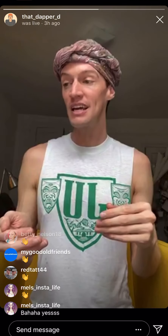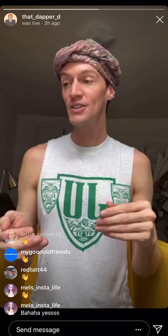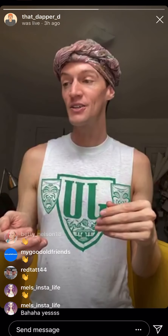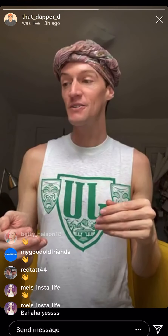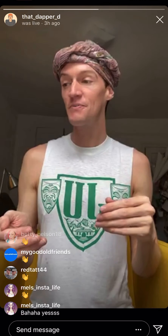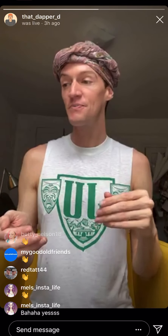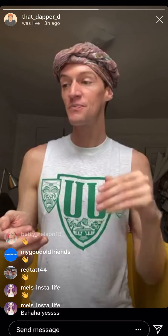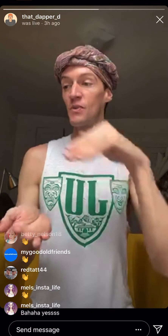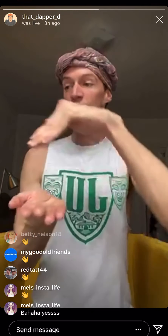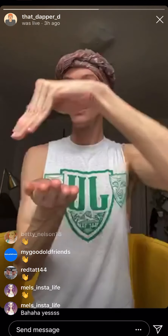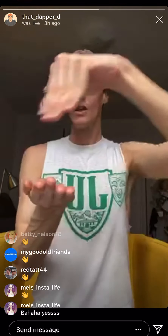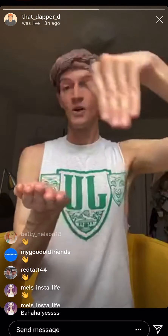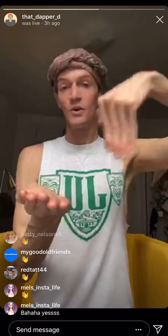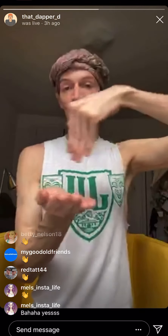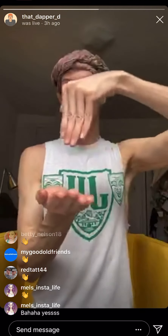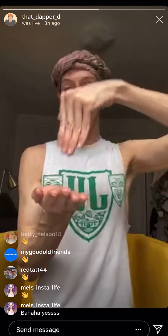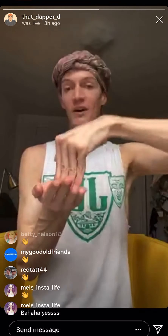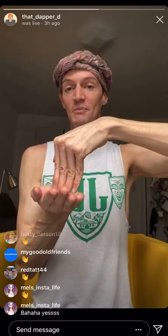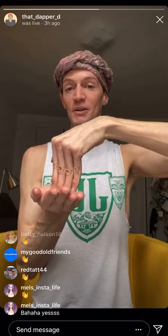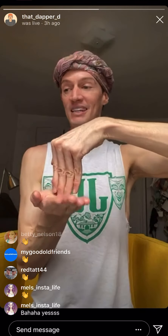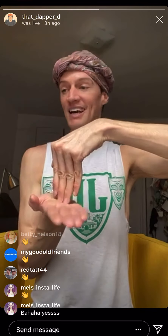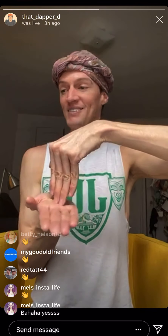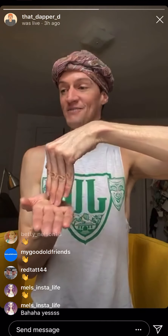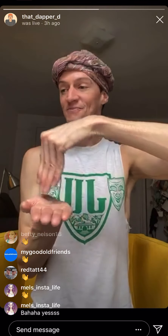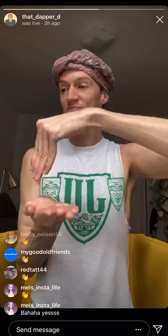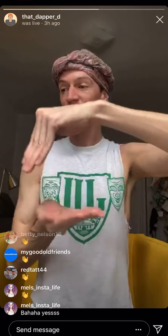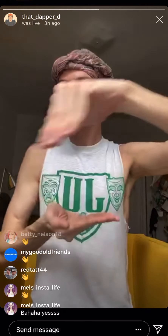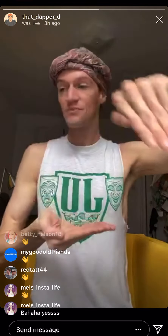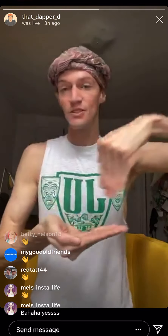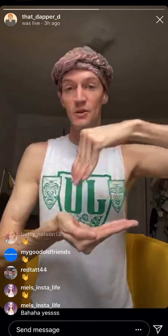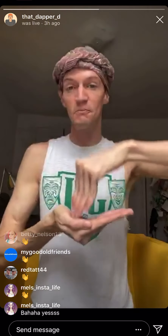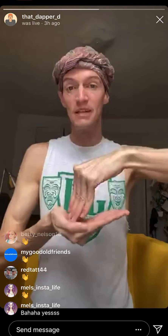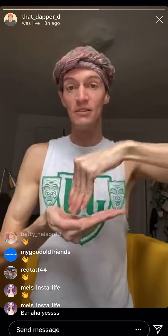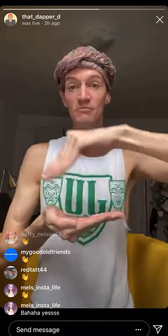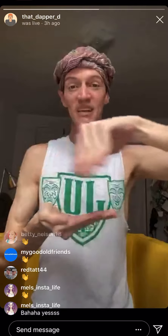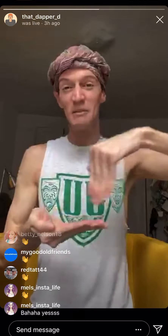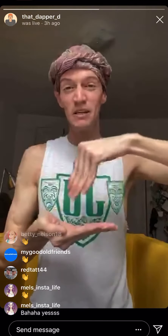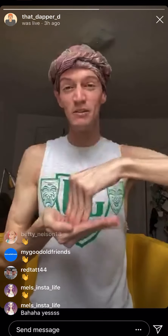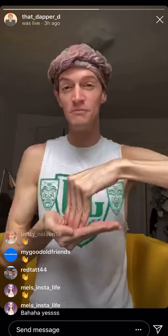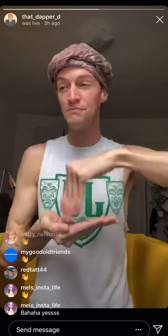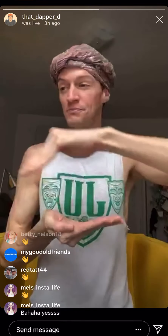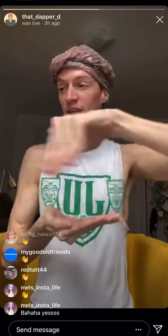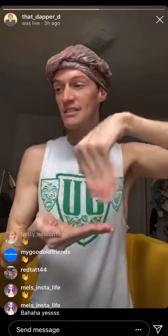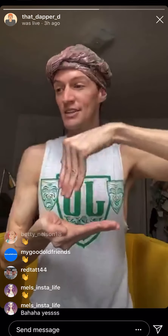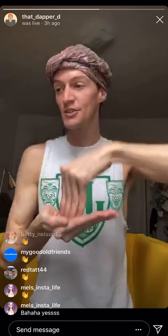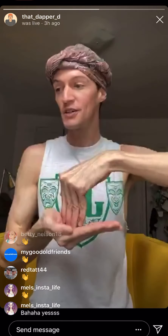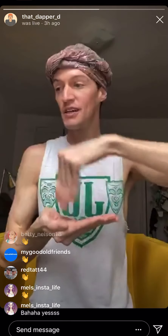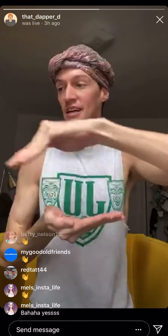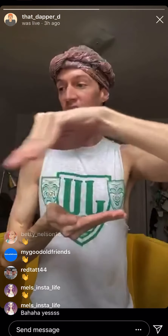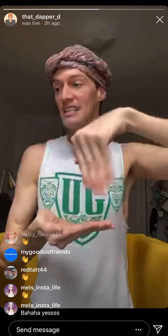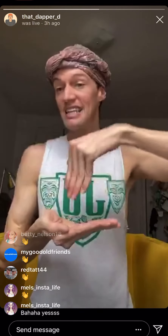we circle around and put it down so middle in the middle center central